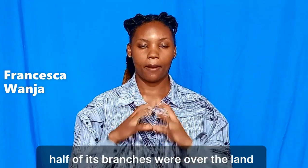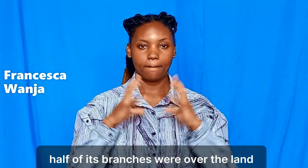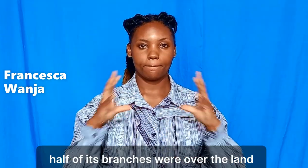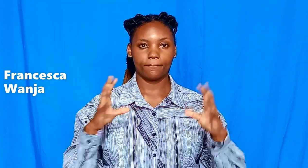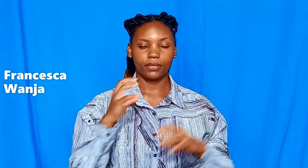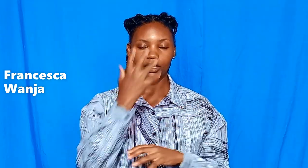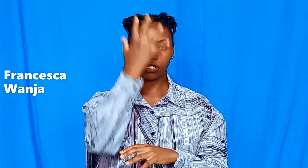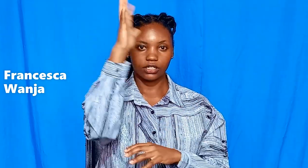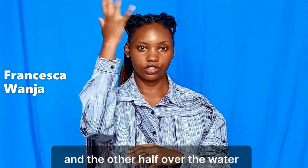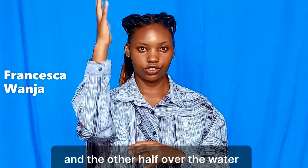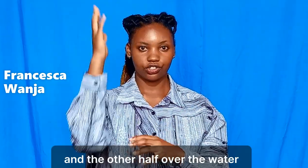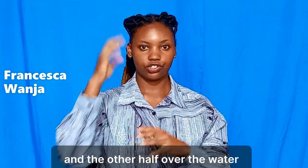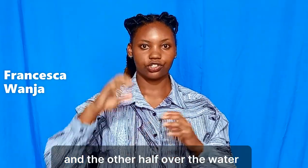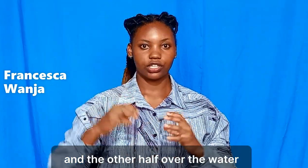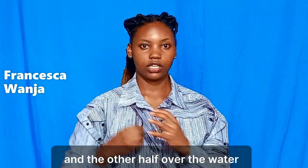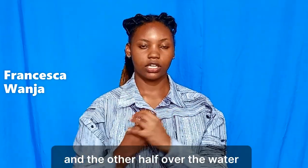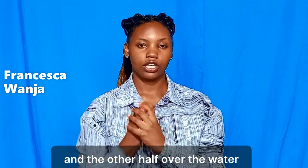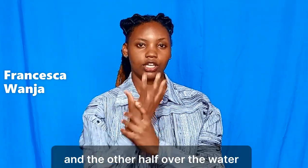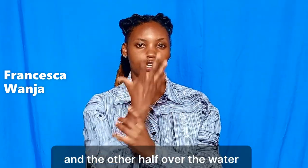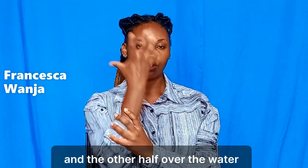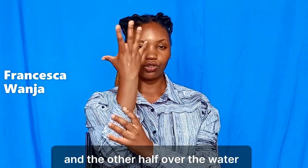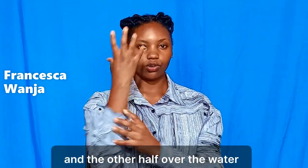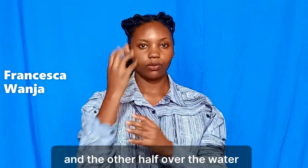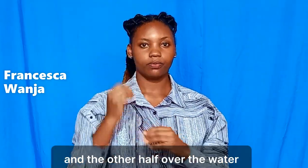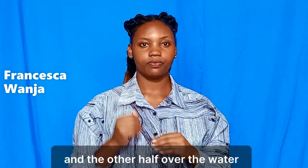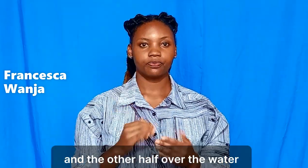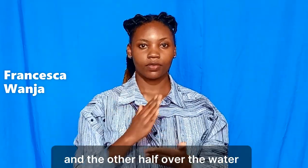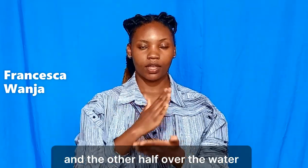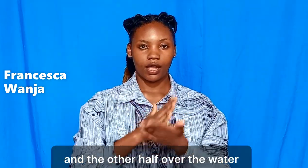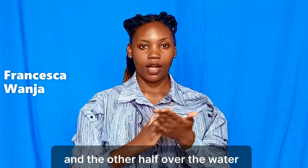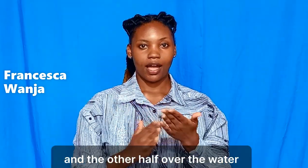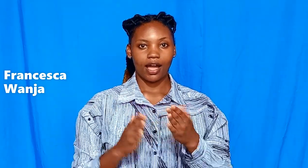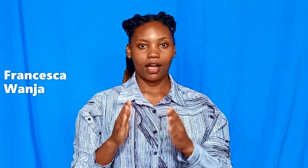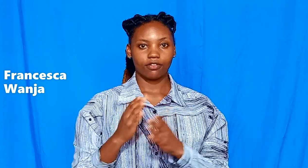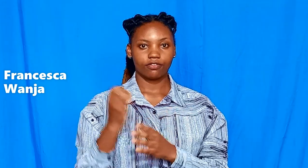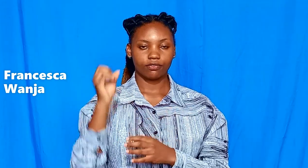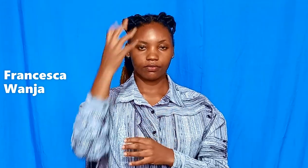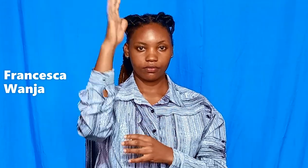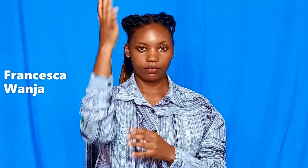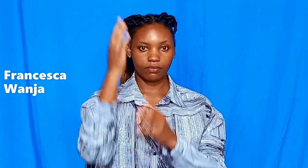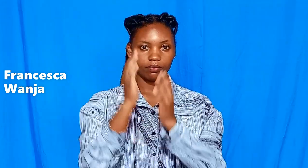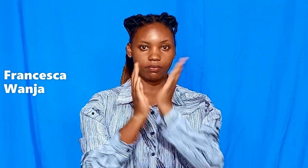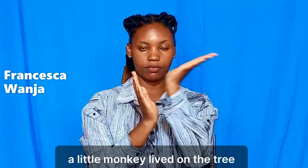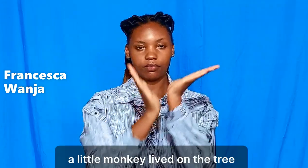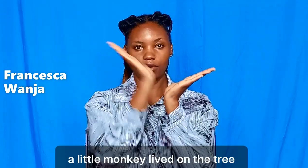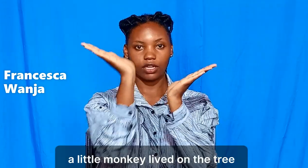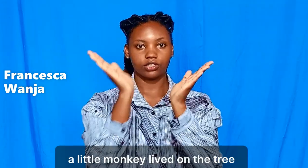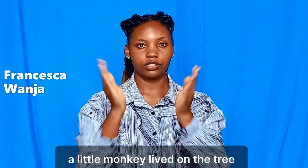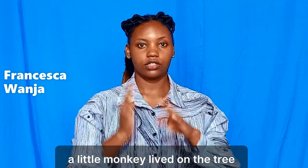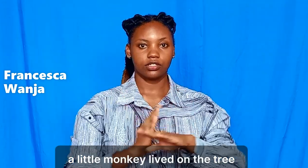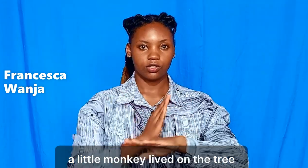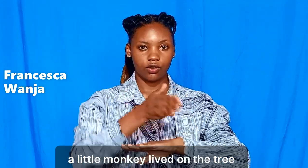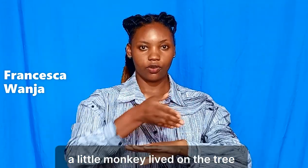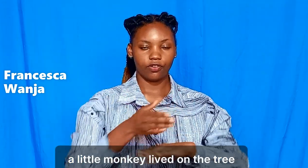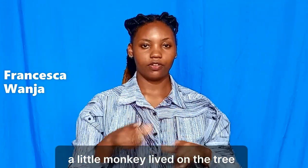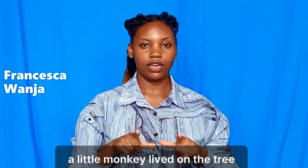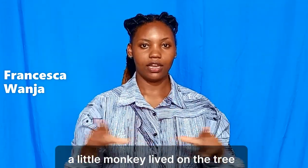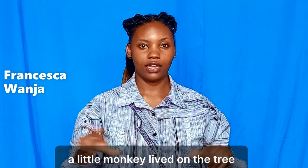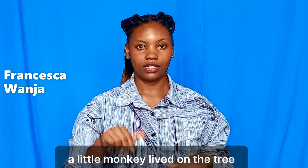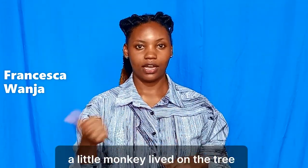and the other half over the water. A little monkey lived on the tree.